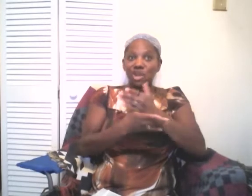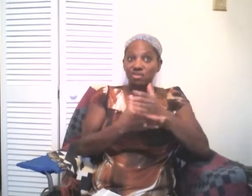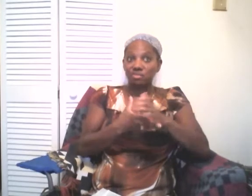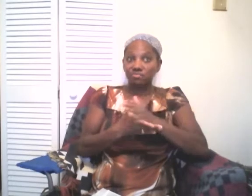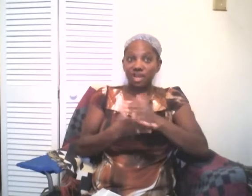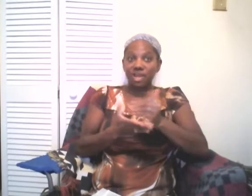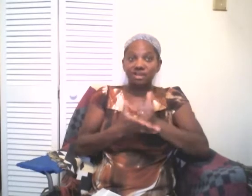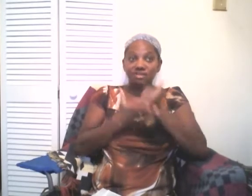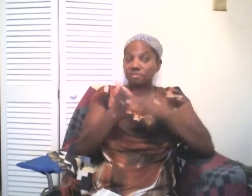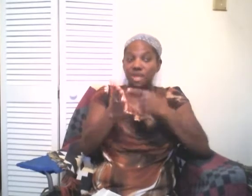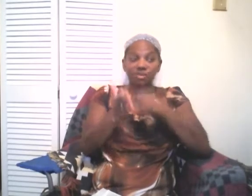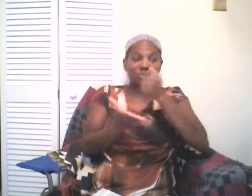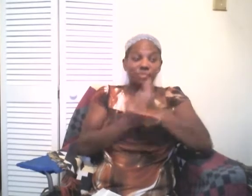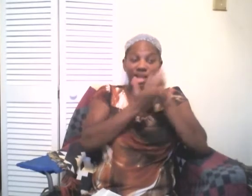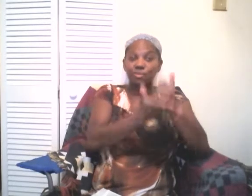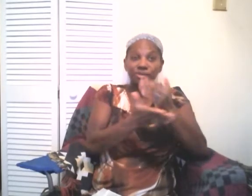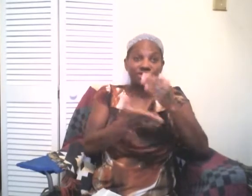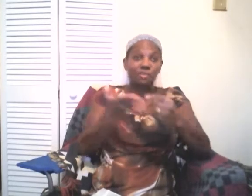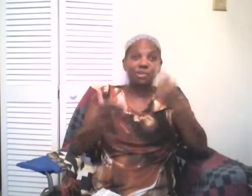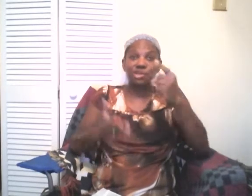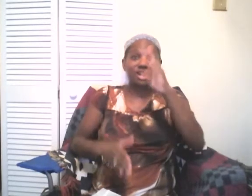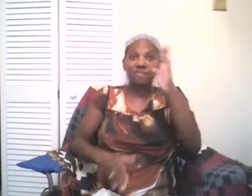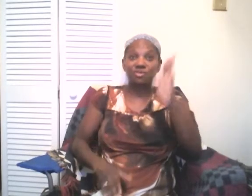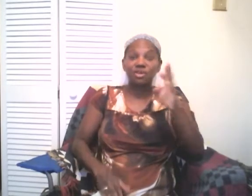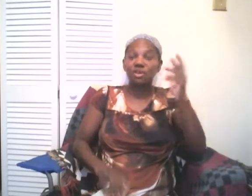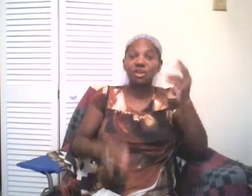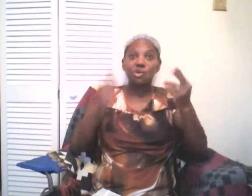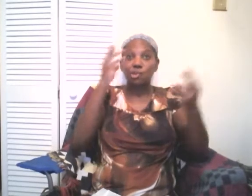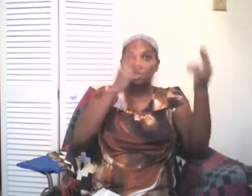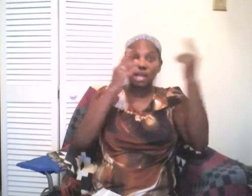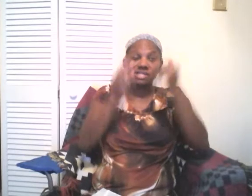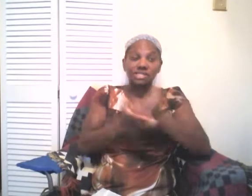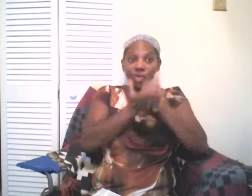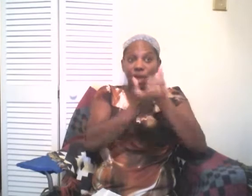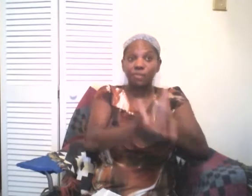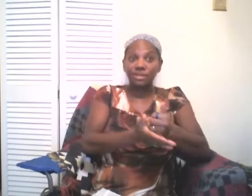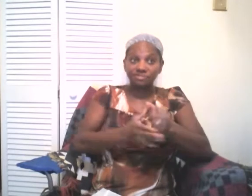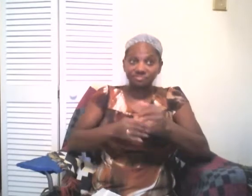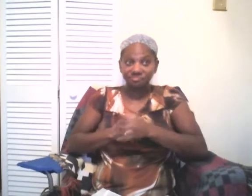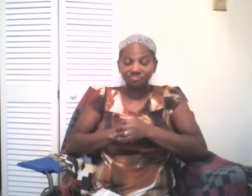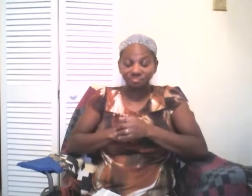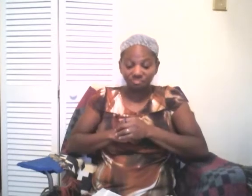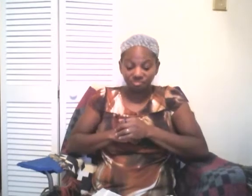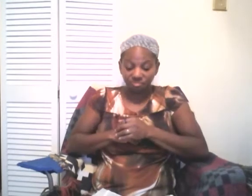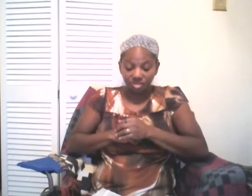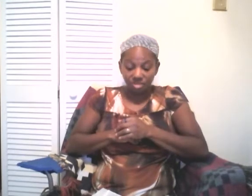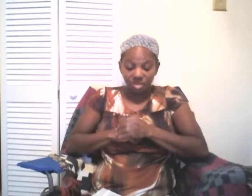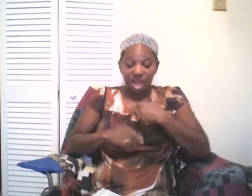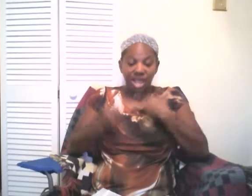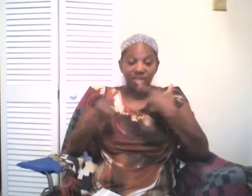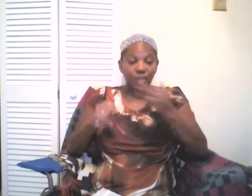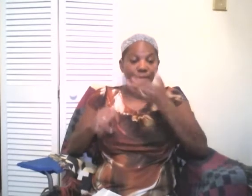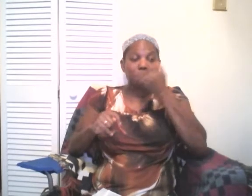them. And sometimes you could be helping someone if you never realizes you're helping. I try my best